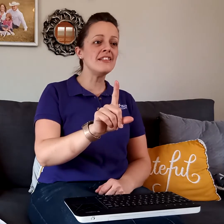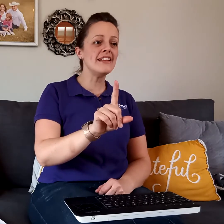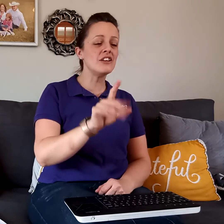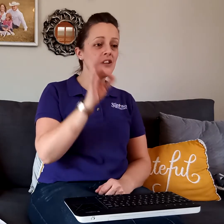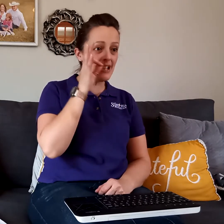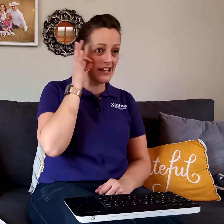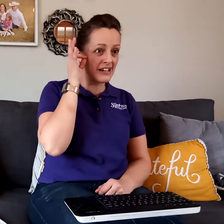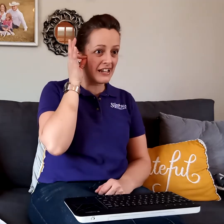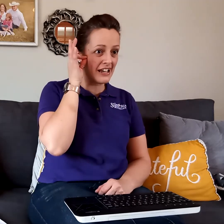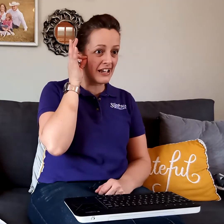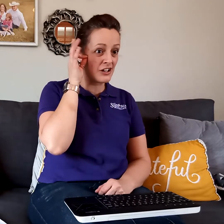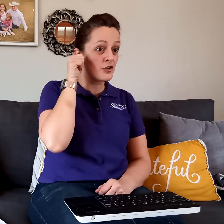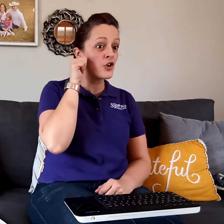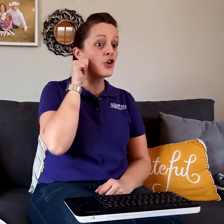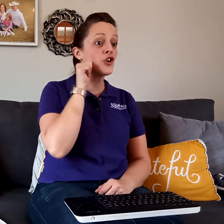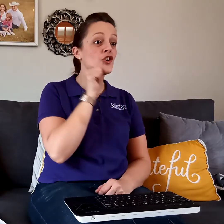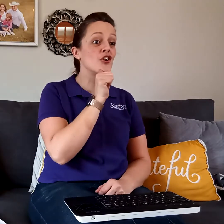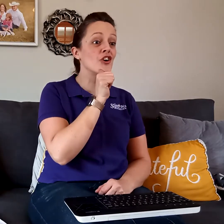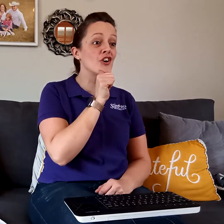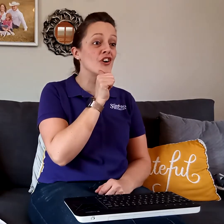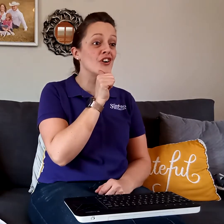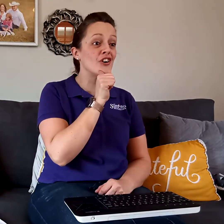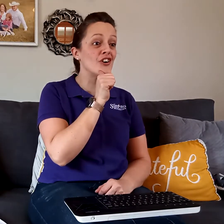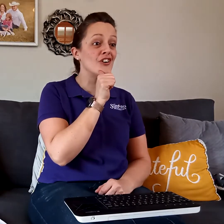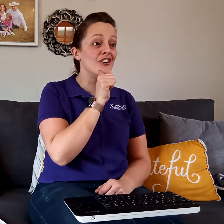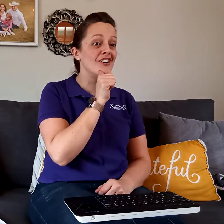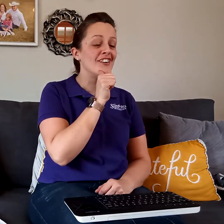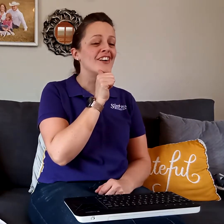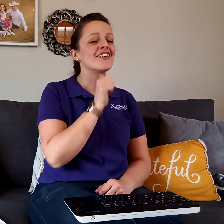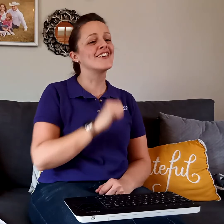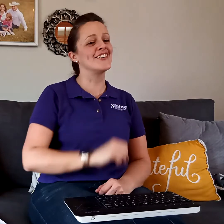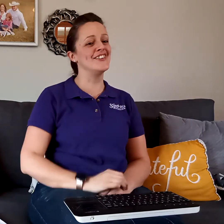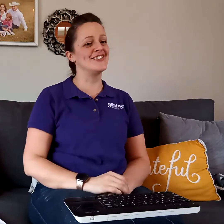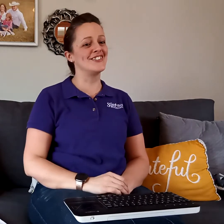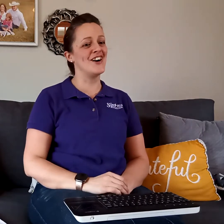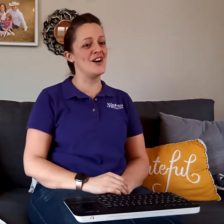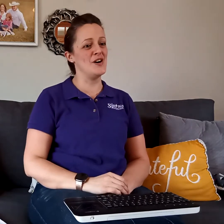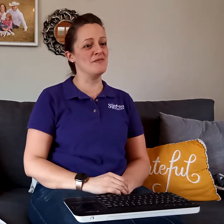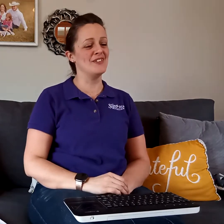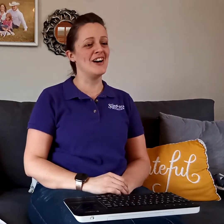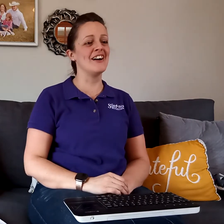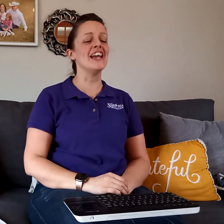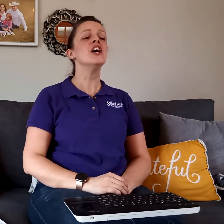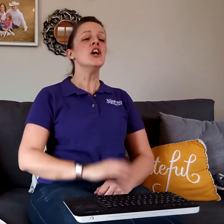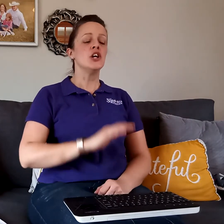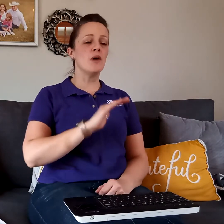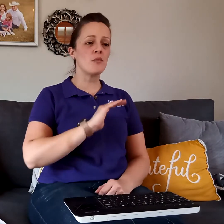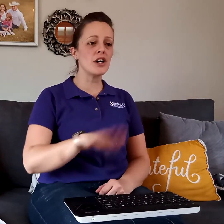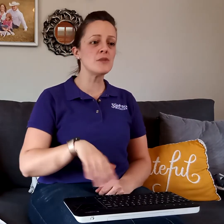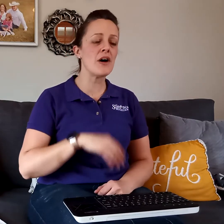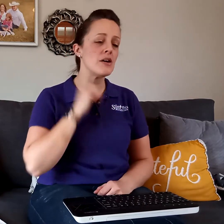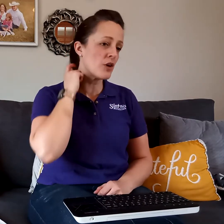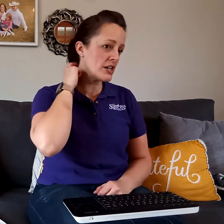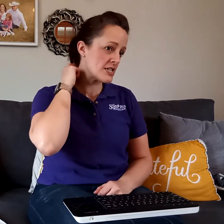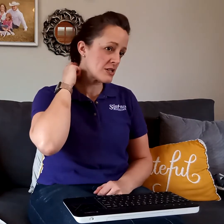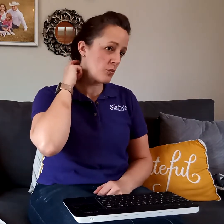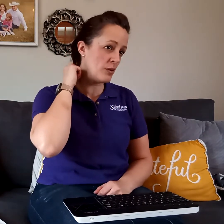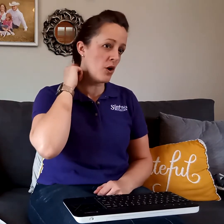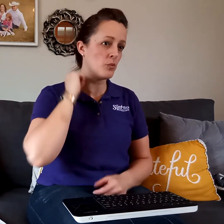little Indian girl. Good job. All right. You know what? We won't